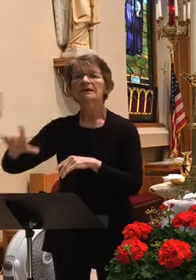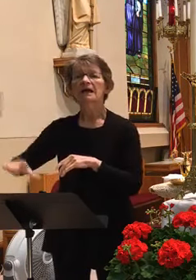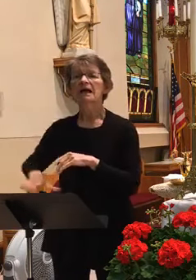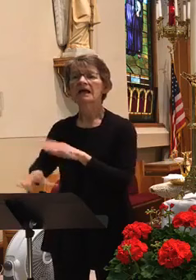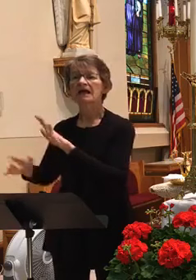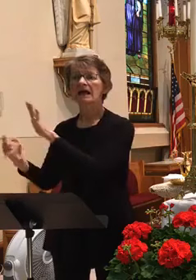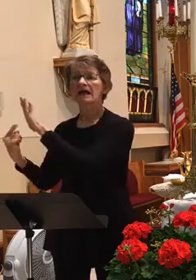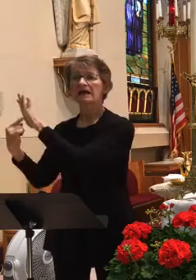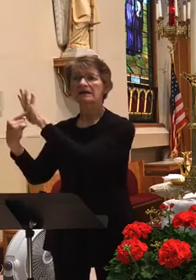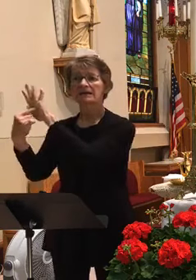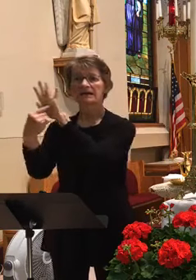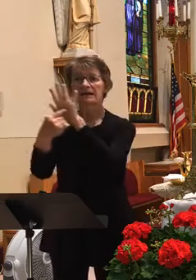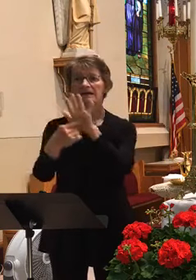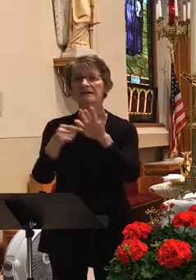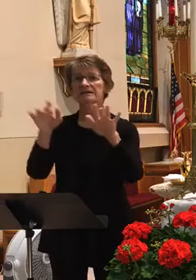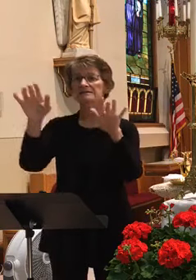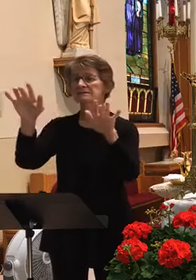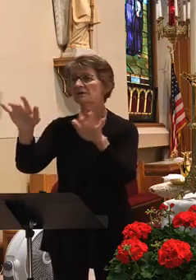Kyrie